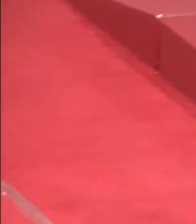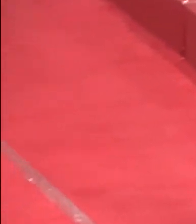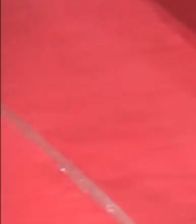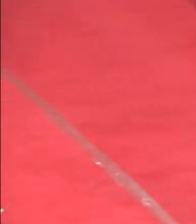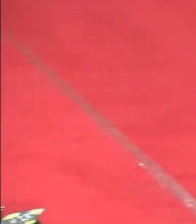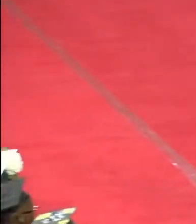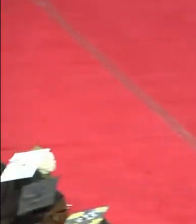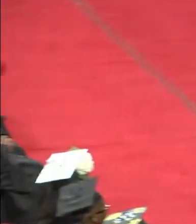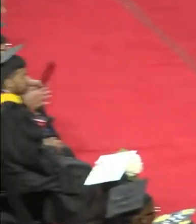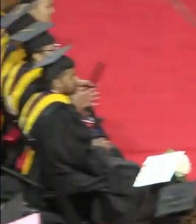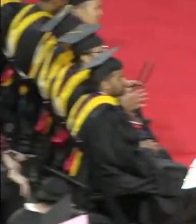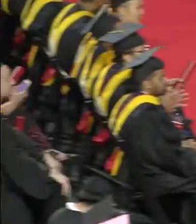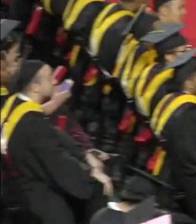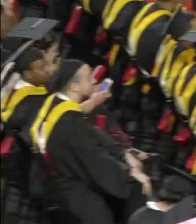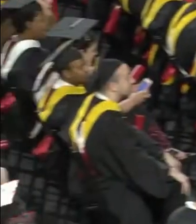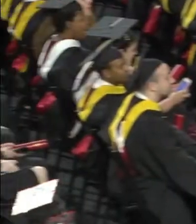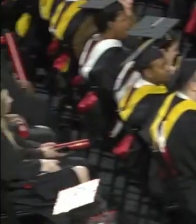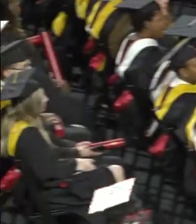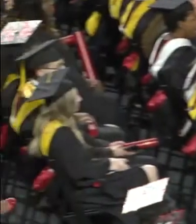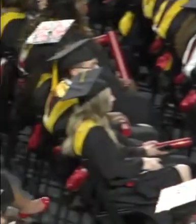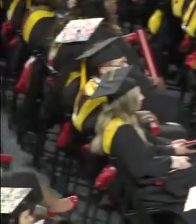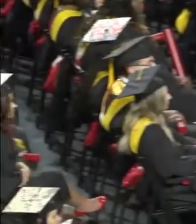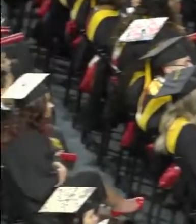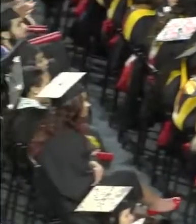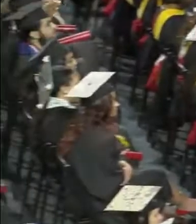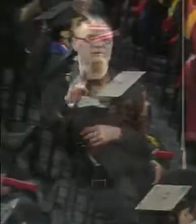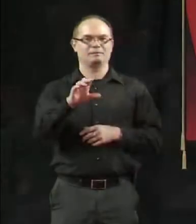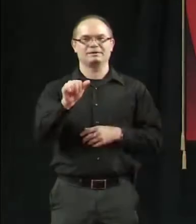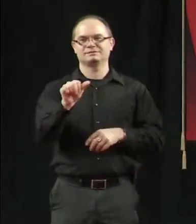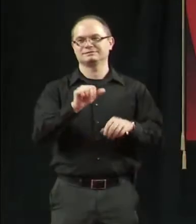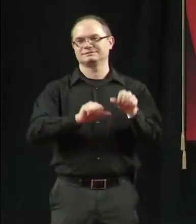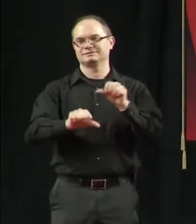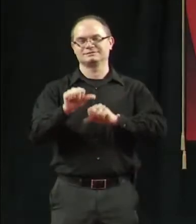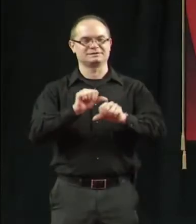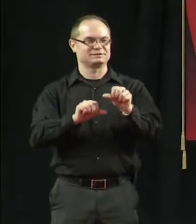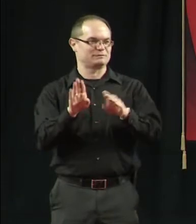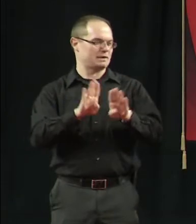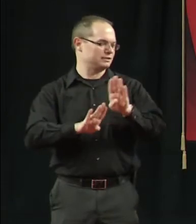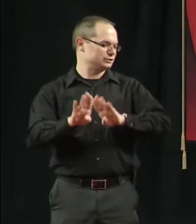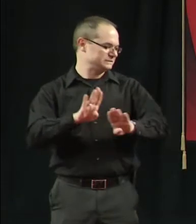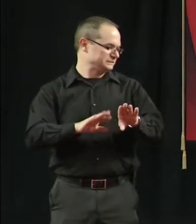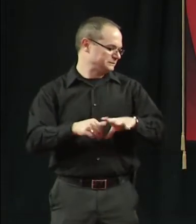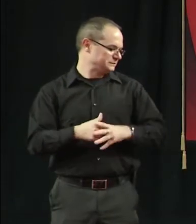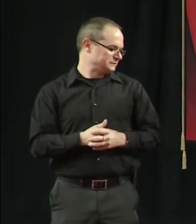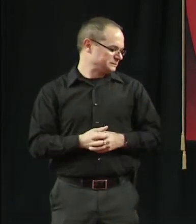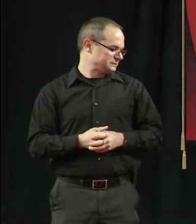Mrs. Lauren Conjoyan, Bachelor of Science in Biology.